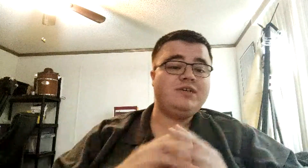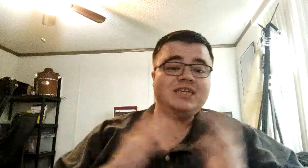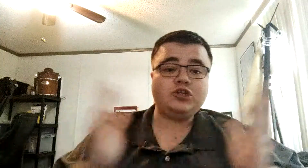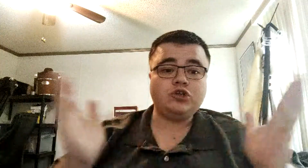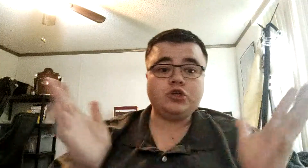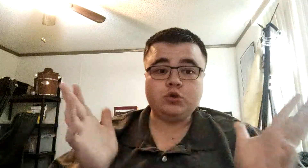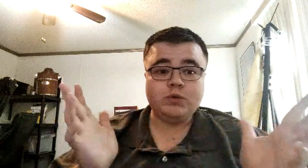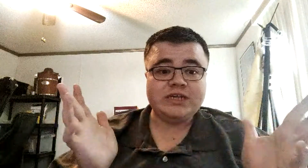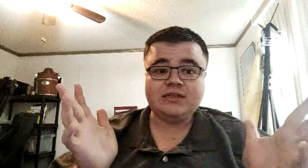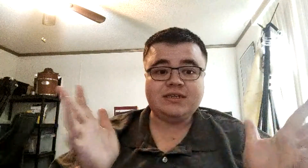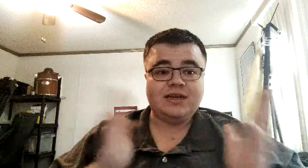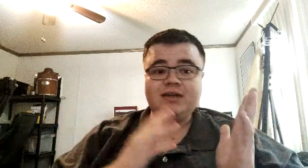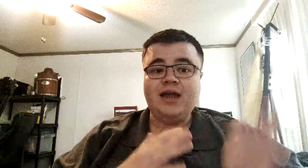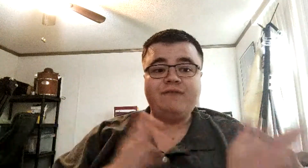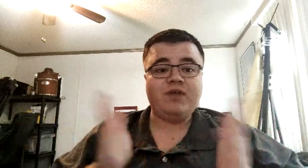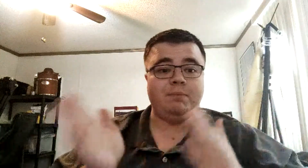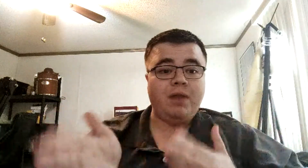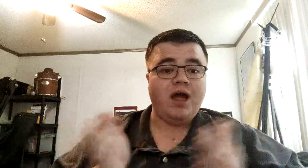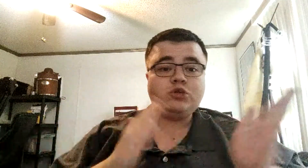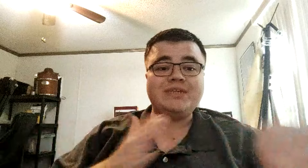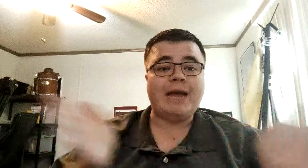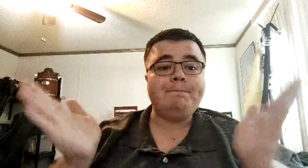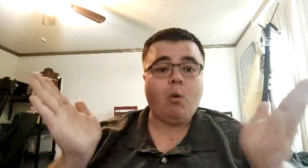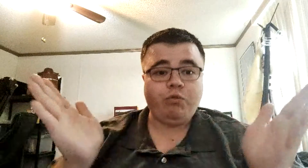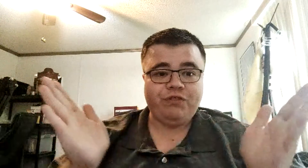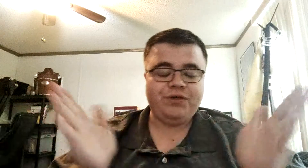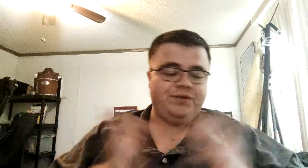teaching students, deaf and blind students, both.